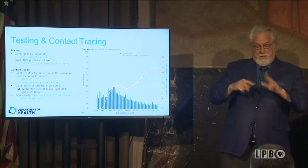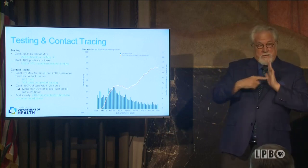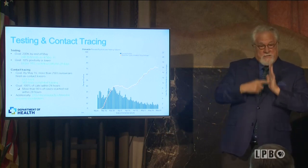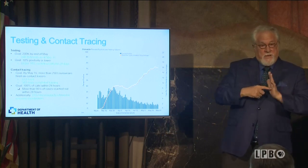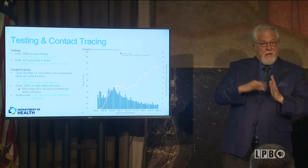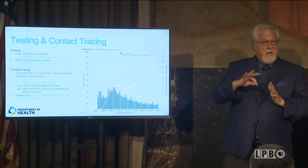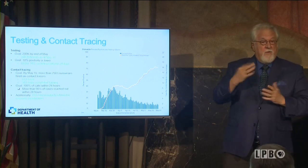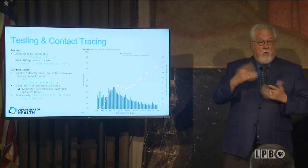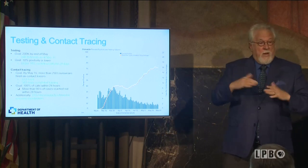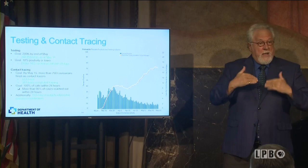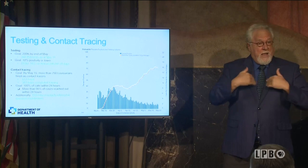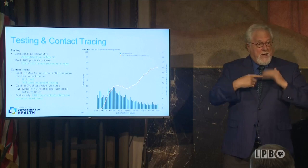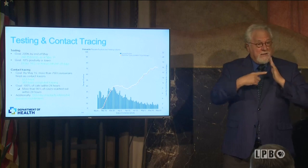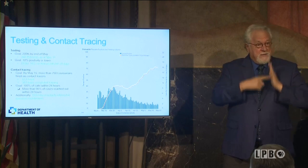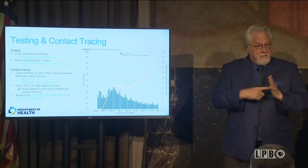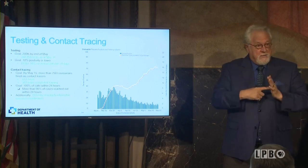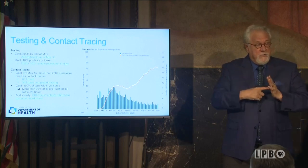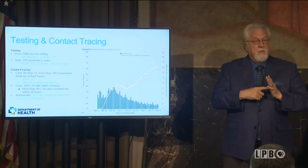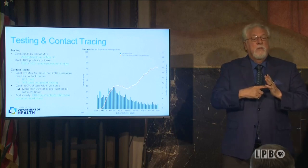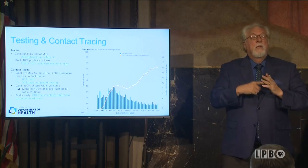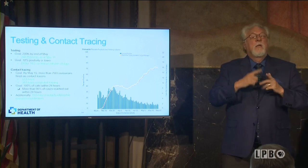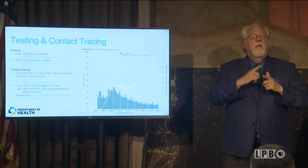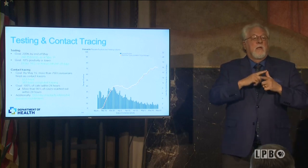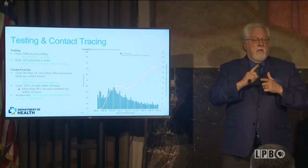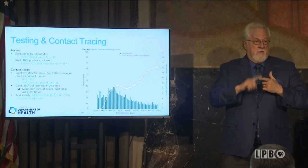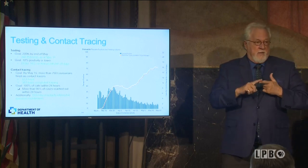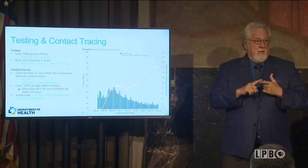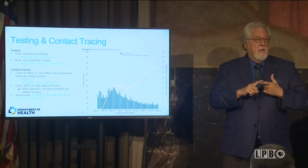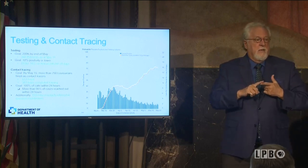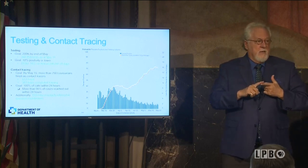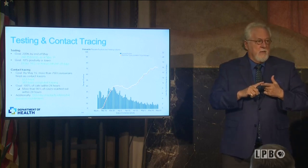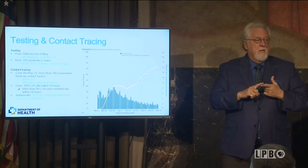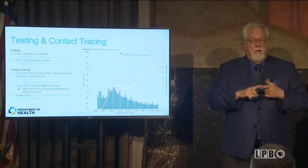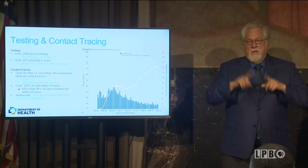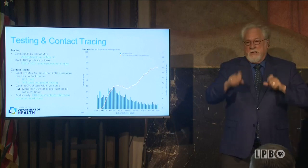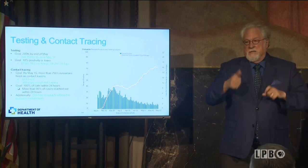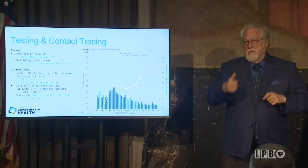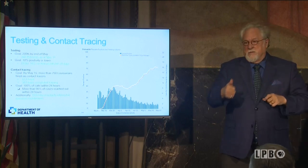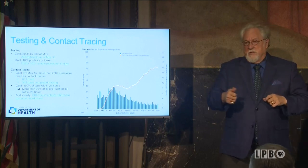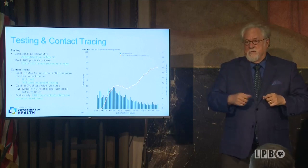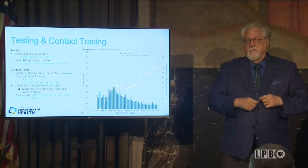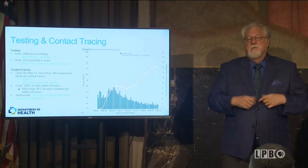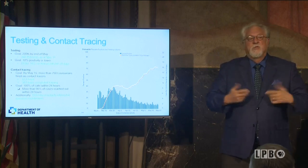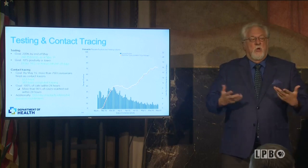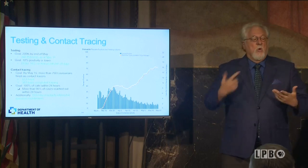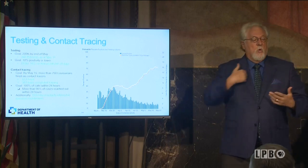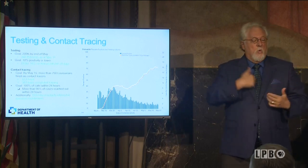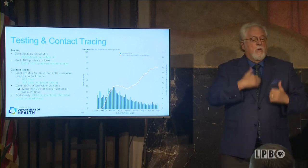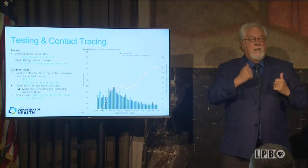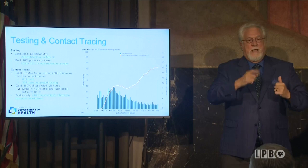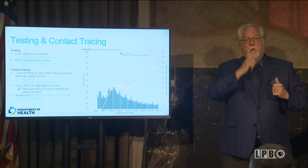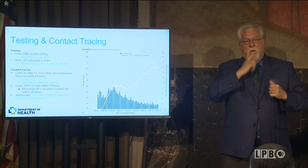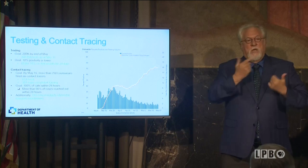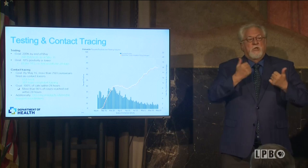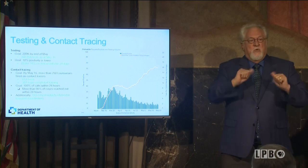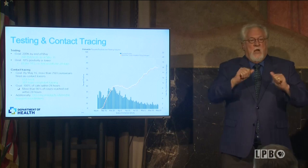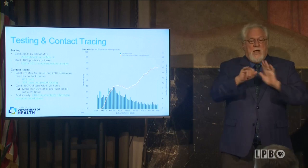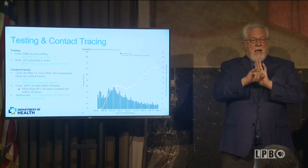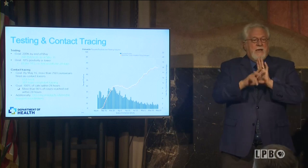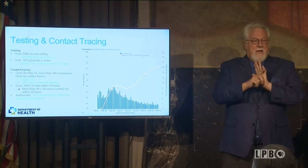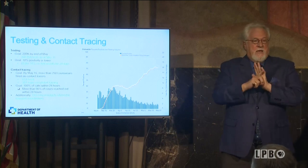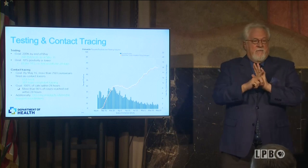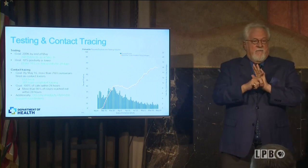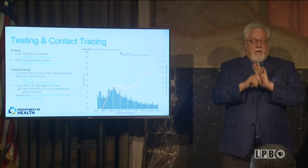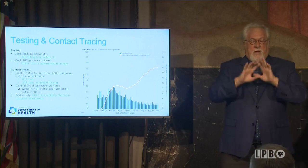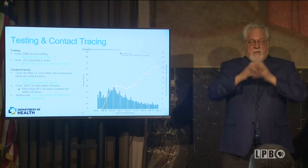and if they already had symptoms at the time of our outreach, to be tested themselves. so that we can really try to identify,